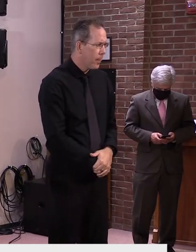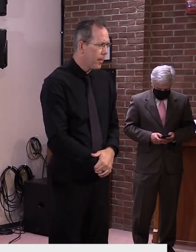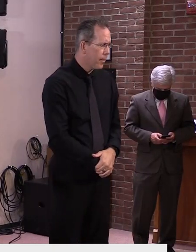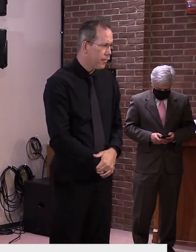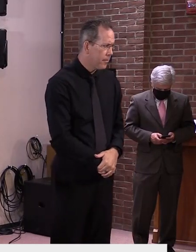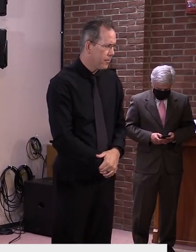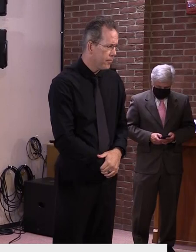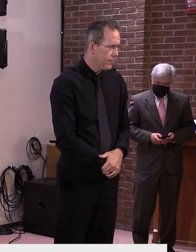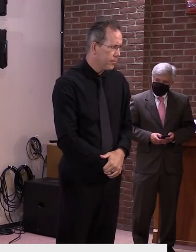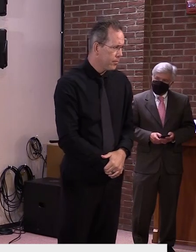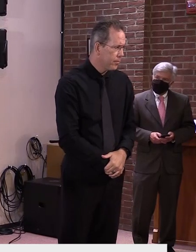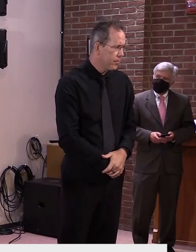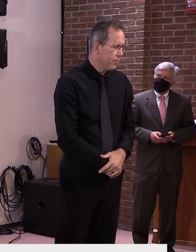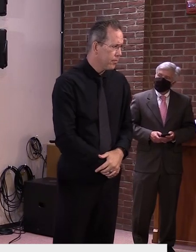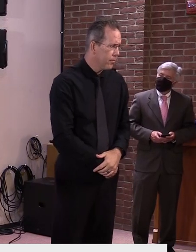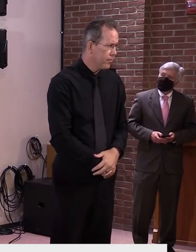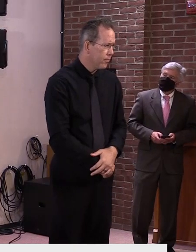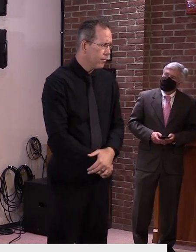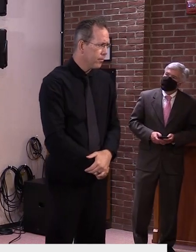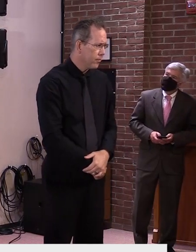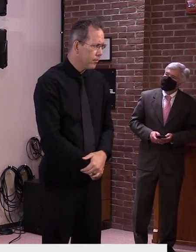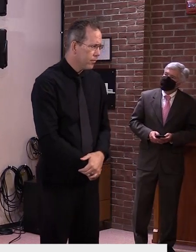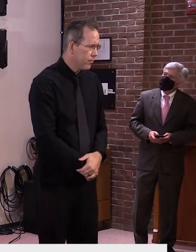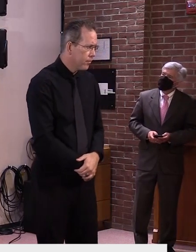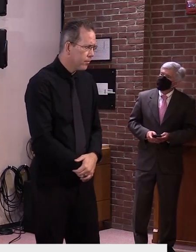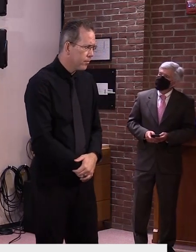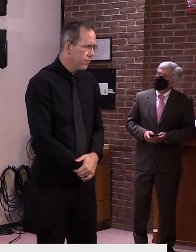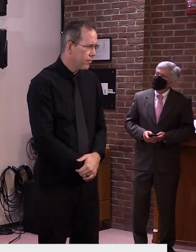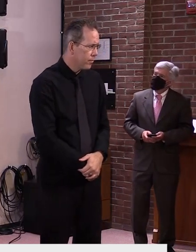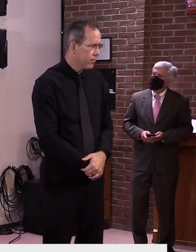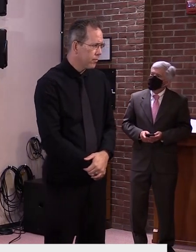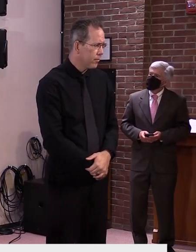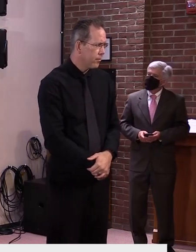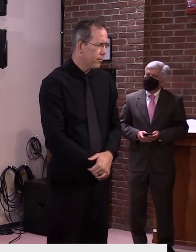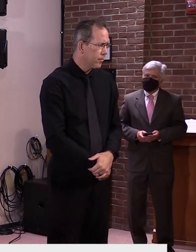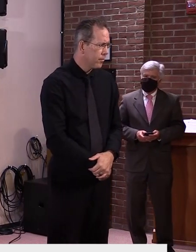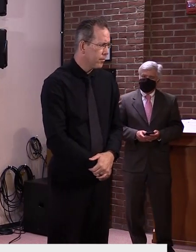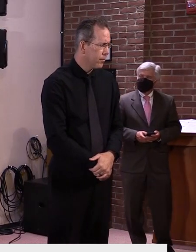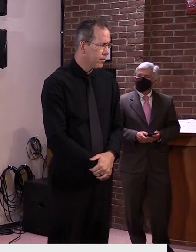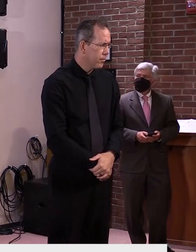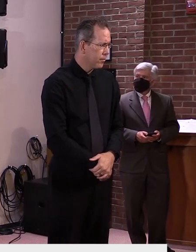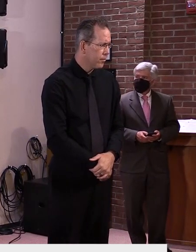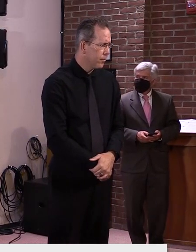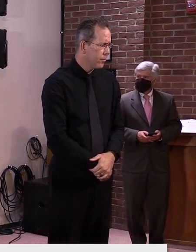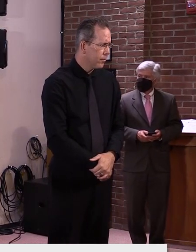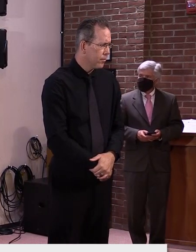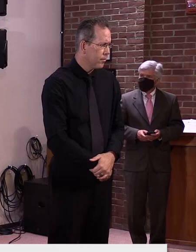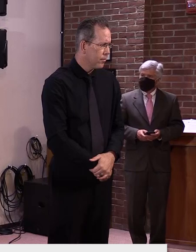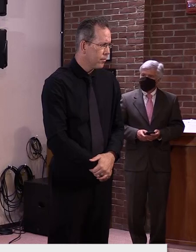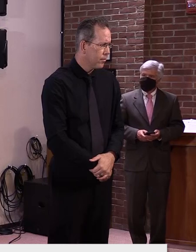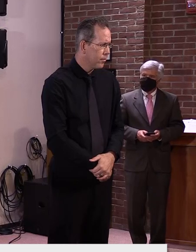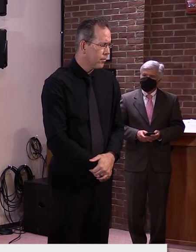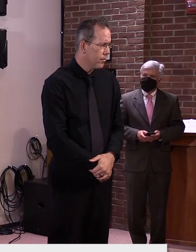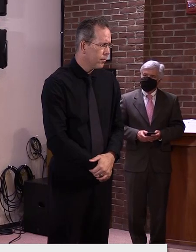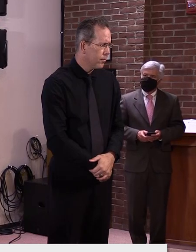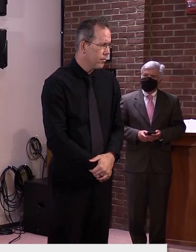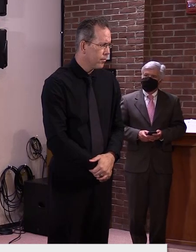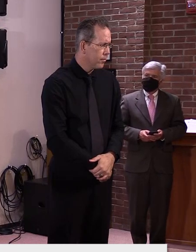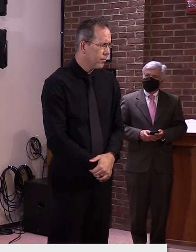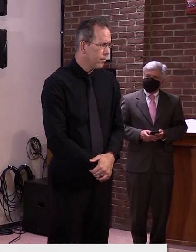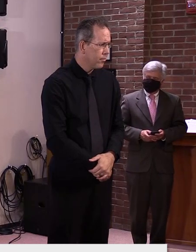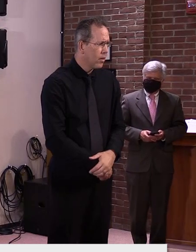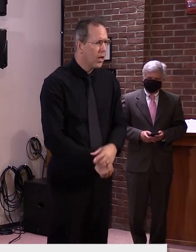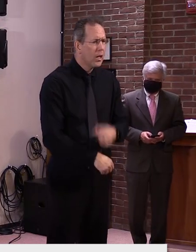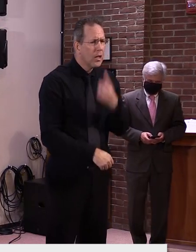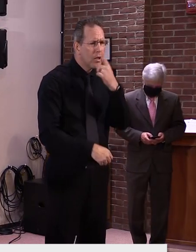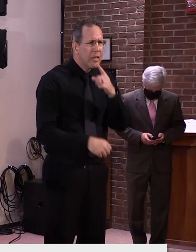to forward the information that Mr. Donahue asked for to me as well, I'd be most grateful. Thank you. I bet he's kind enough to do that.